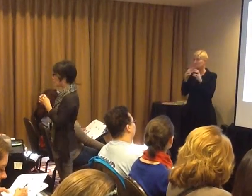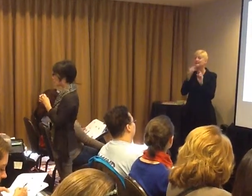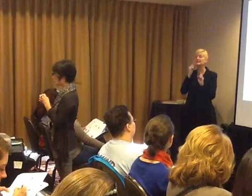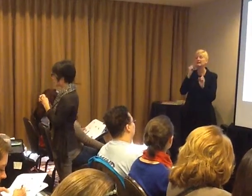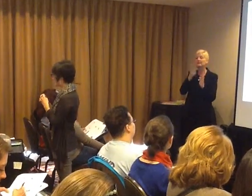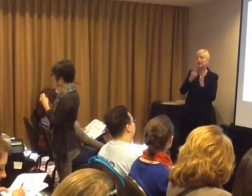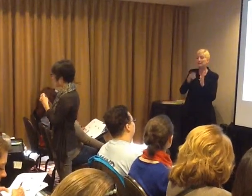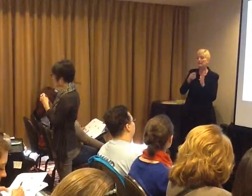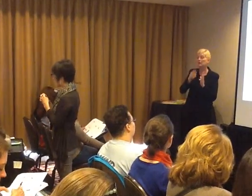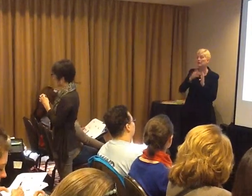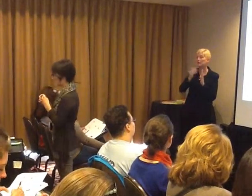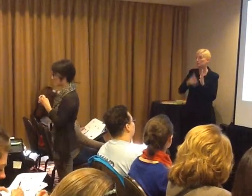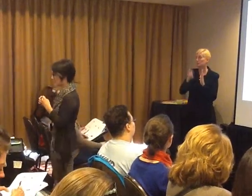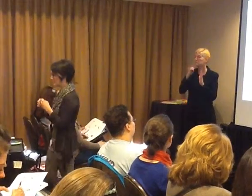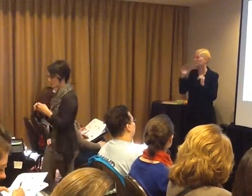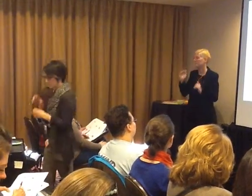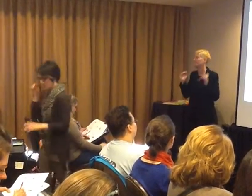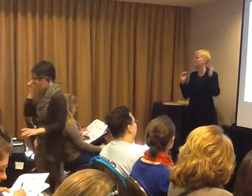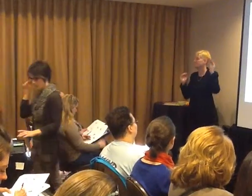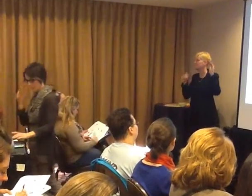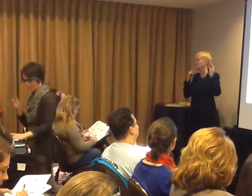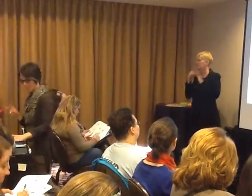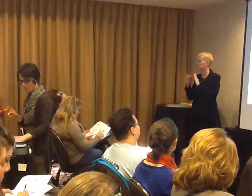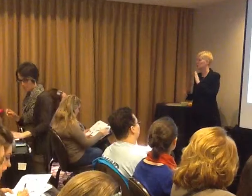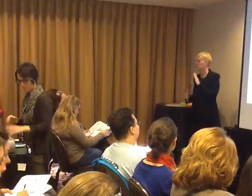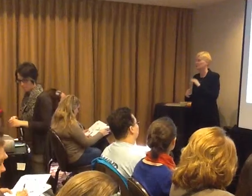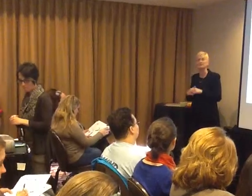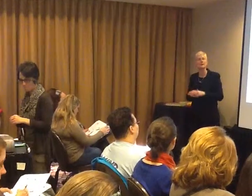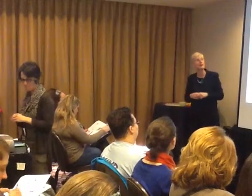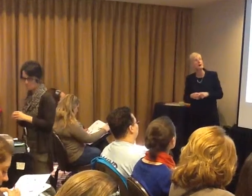outperform hearing students in that task.